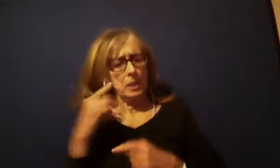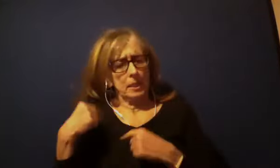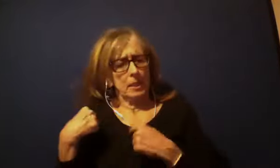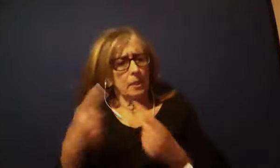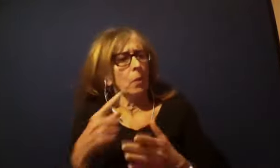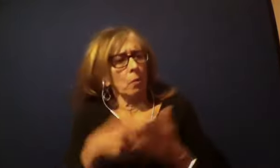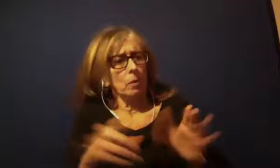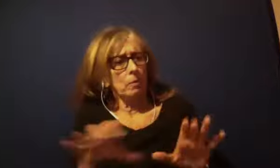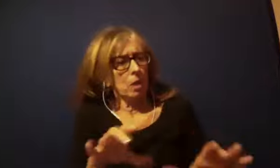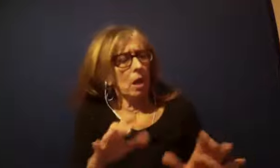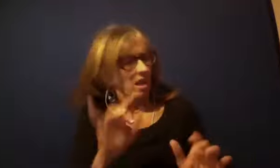is that you've done,